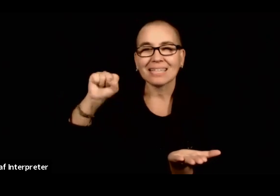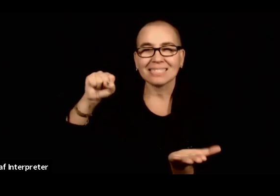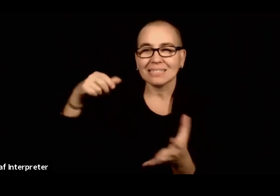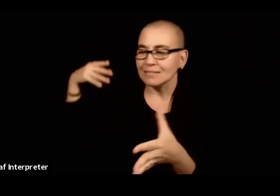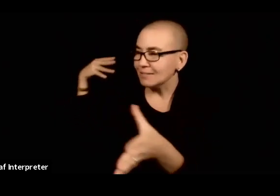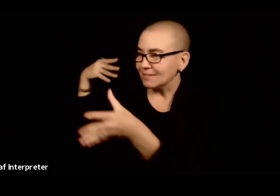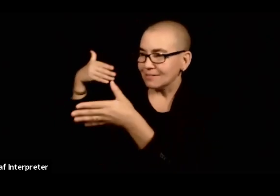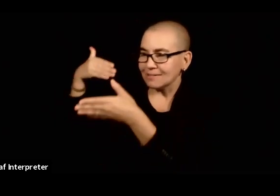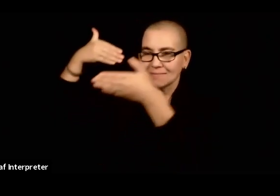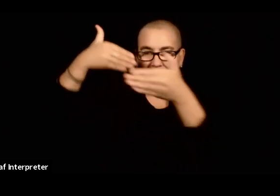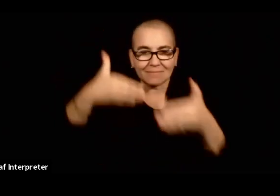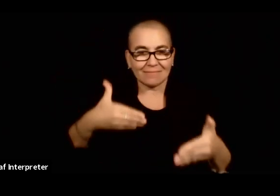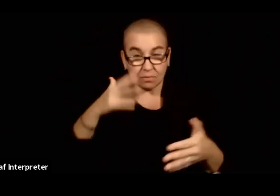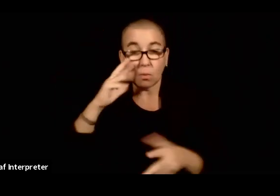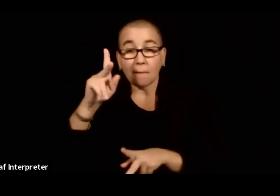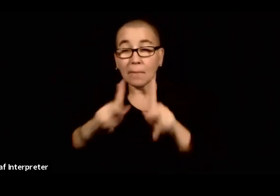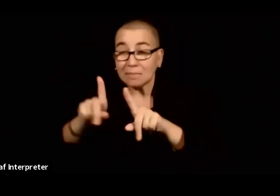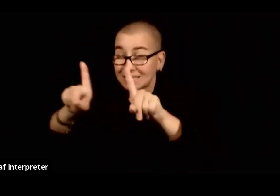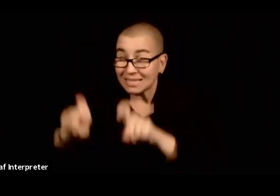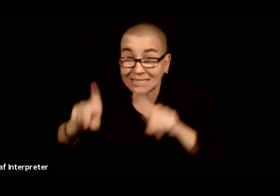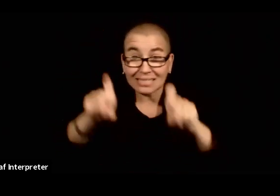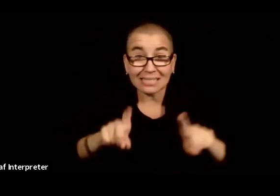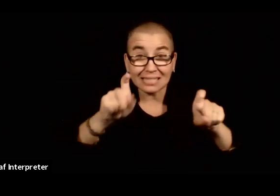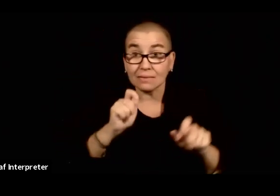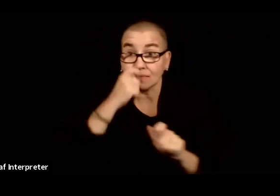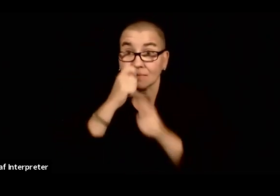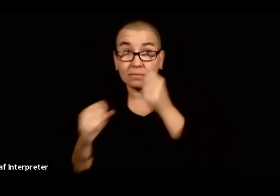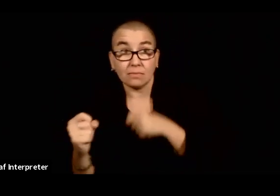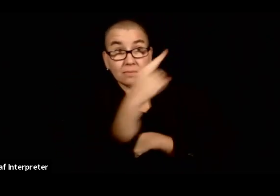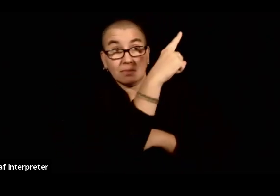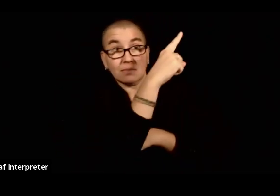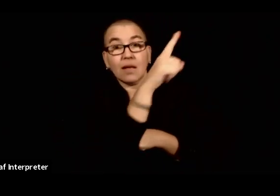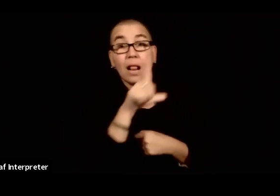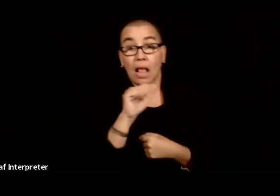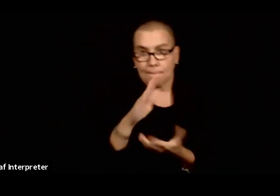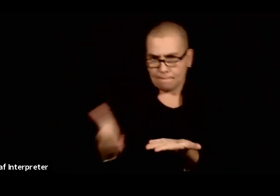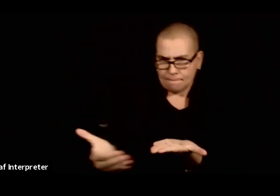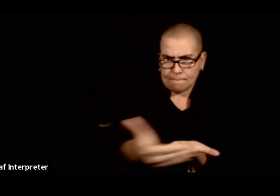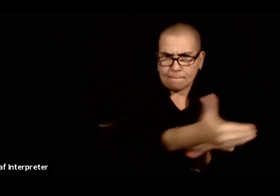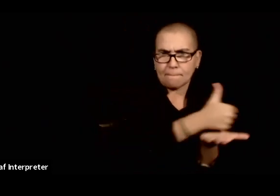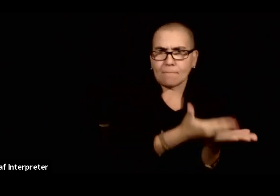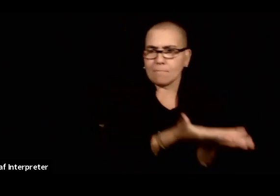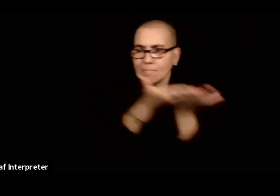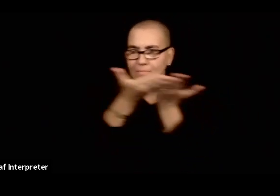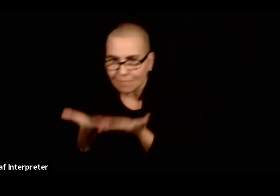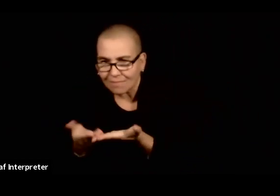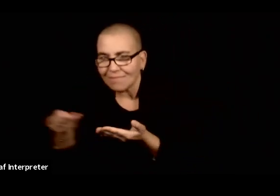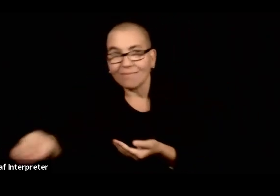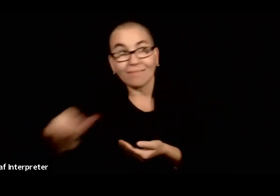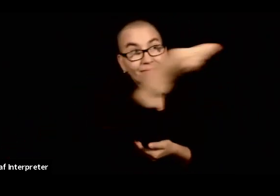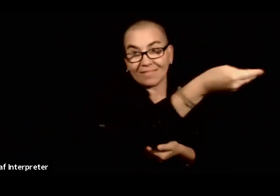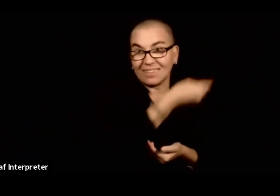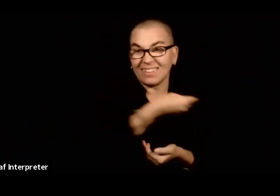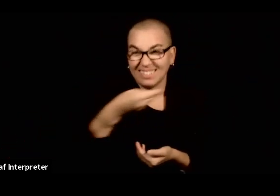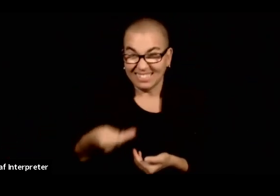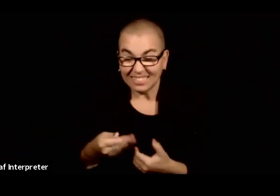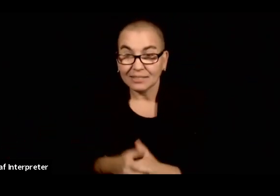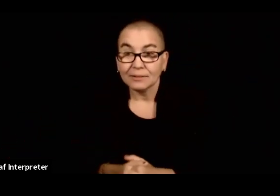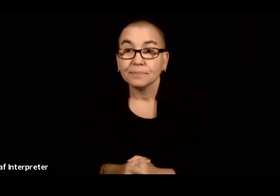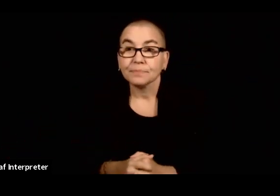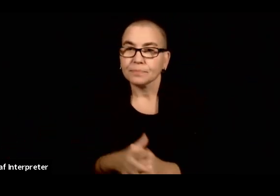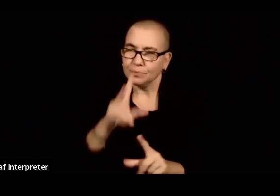provider offices or community testing events and the like. So when you go back and look at the various analyses we do and the